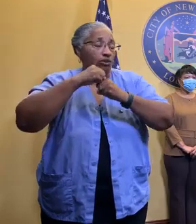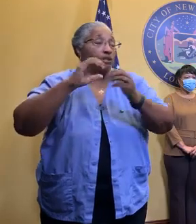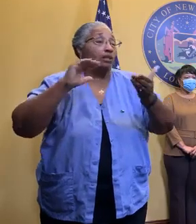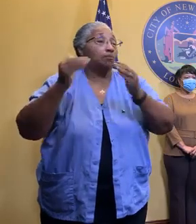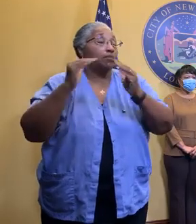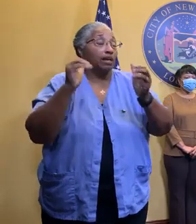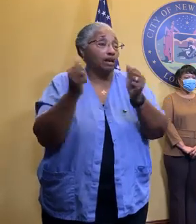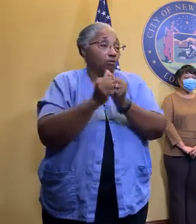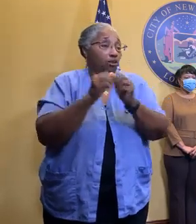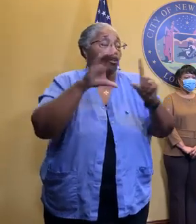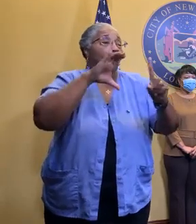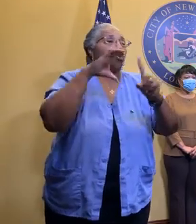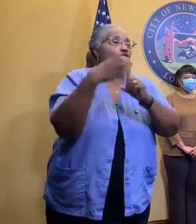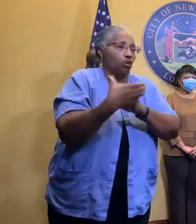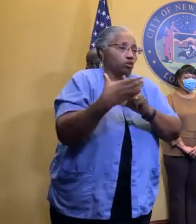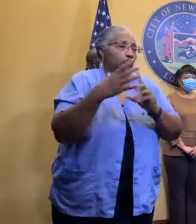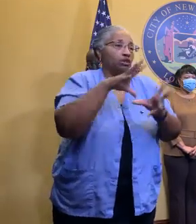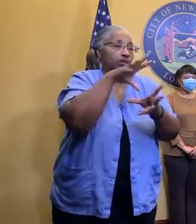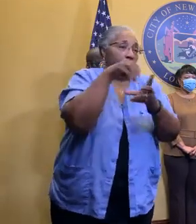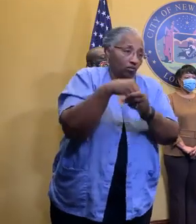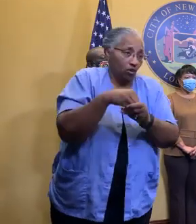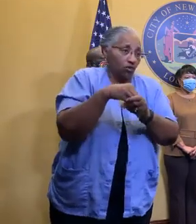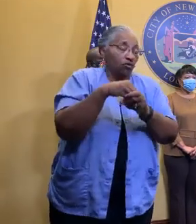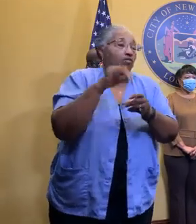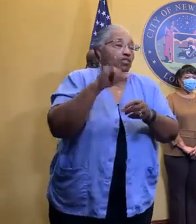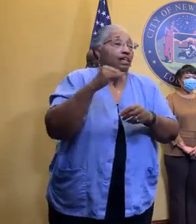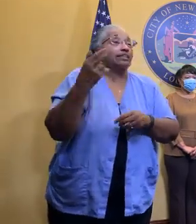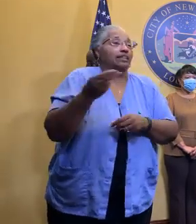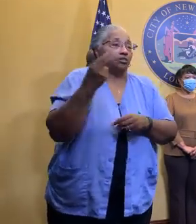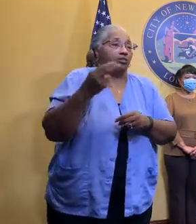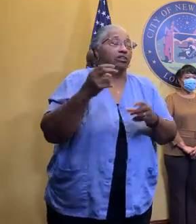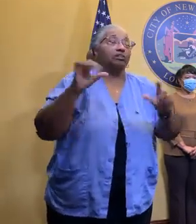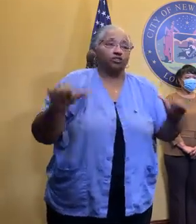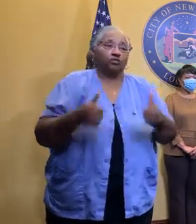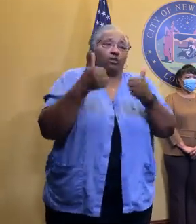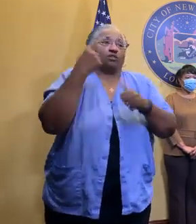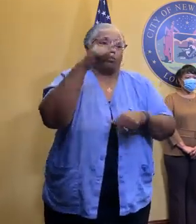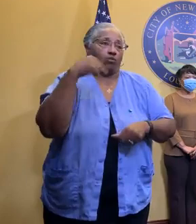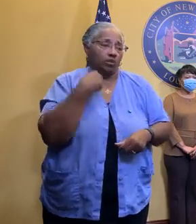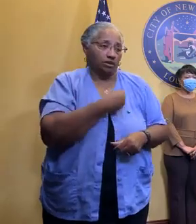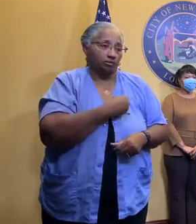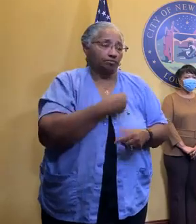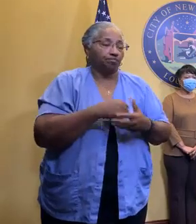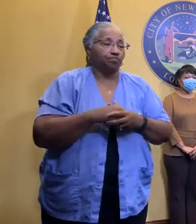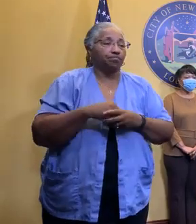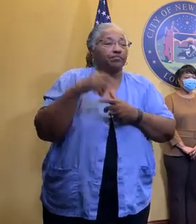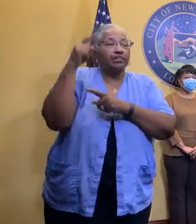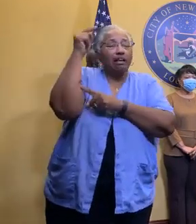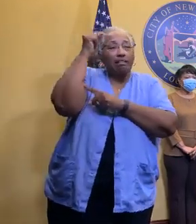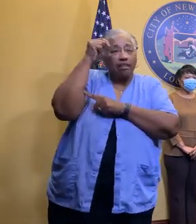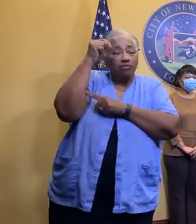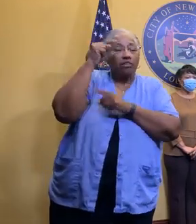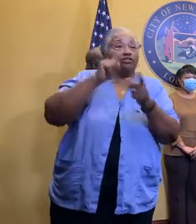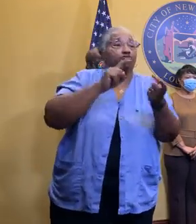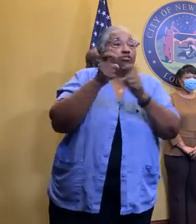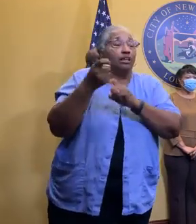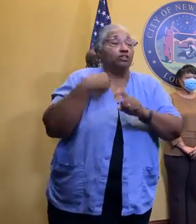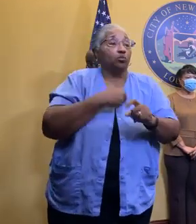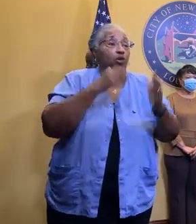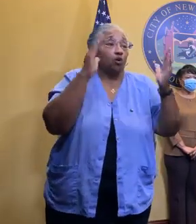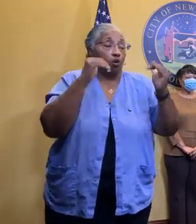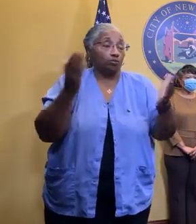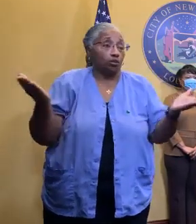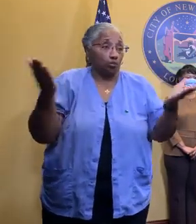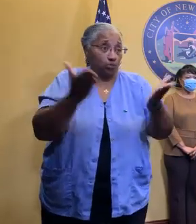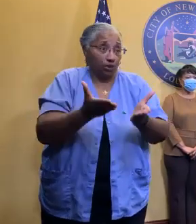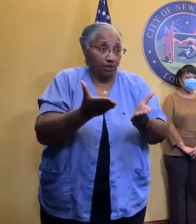competent access for the affected community has been historically challenging. The theory of change that we hope to implement